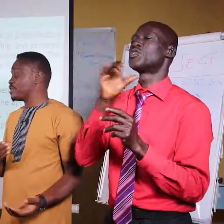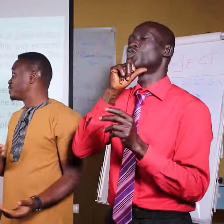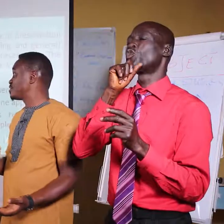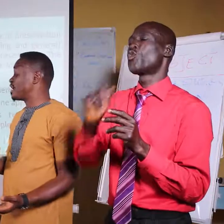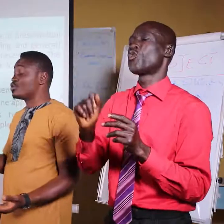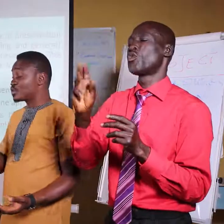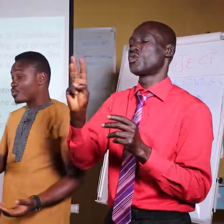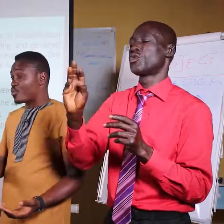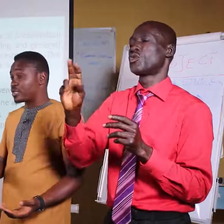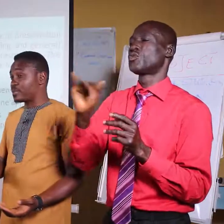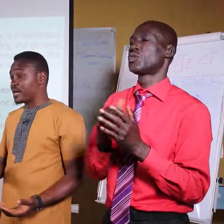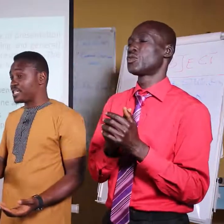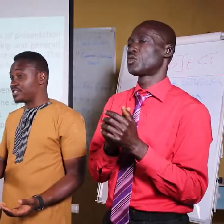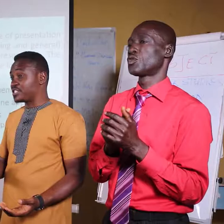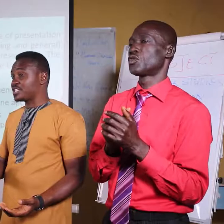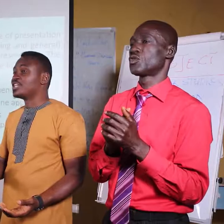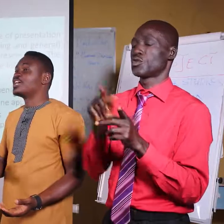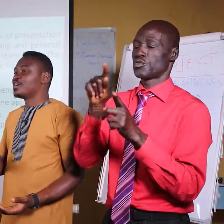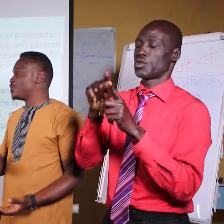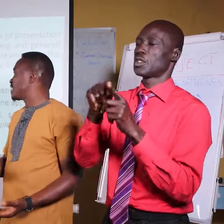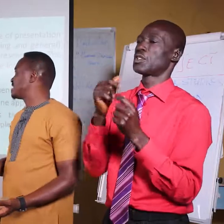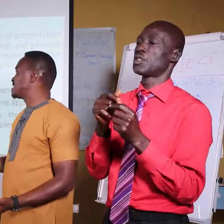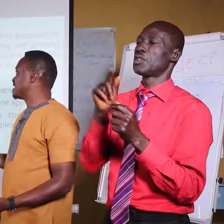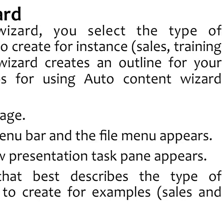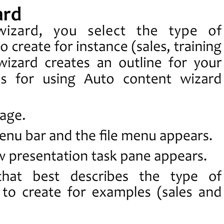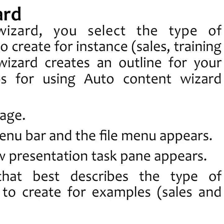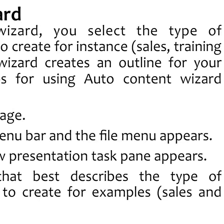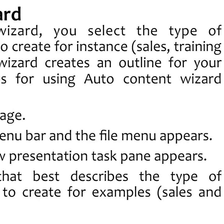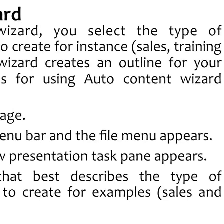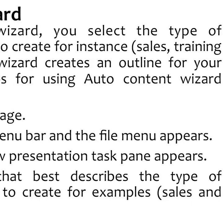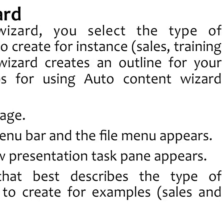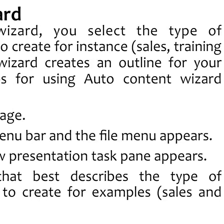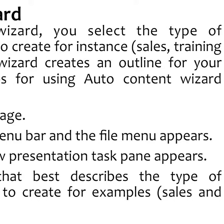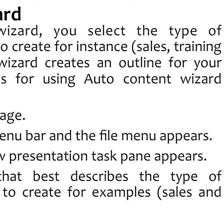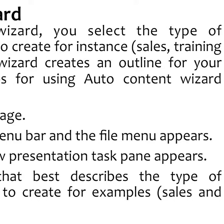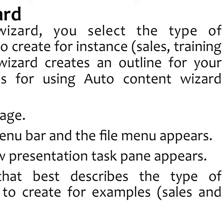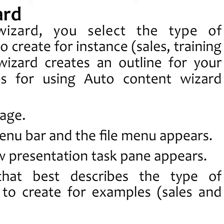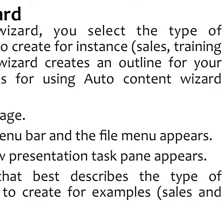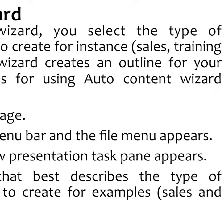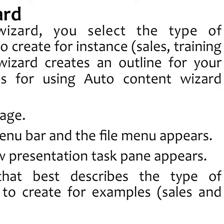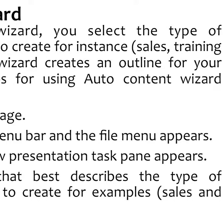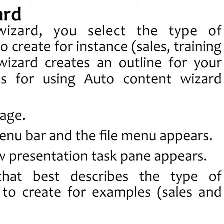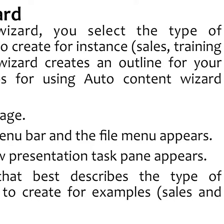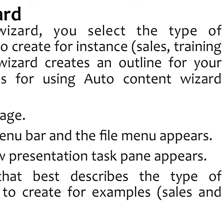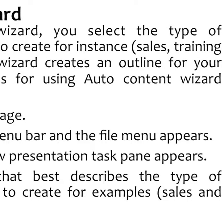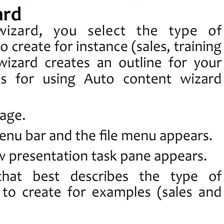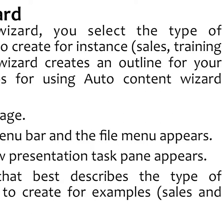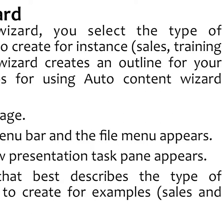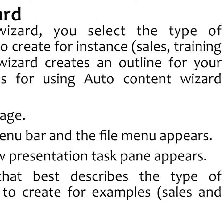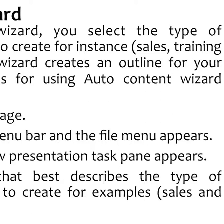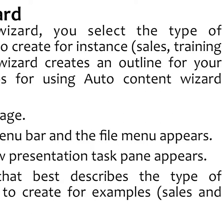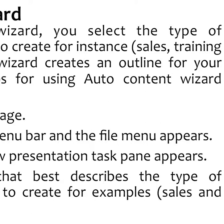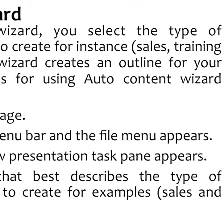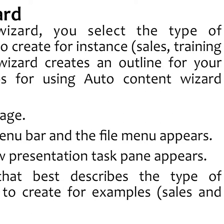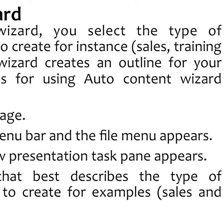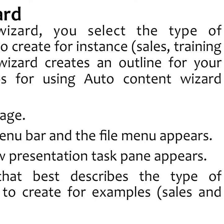those Word packages, you can see this. First, you load your PowerPoint package. The second,